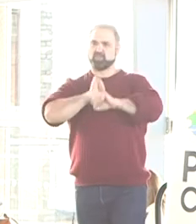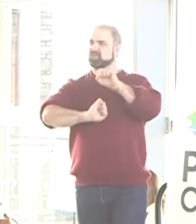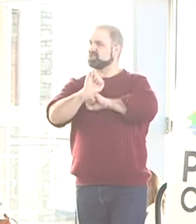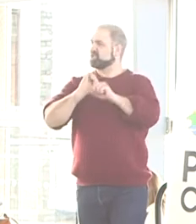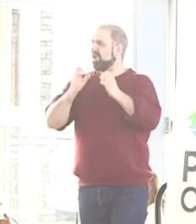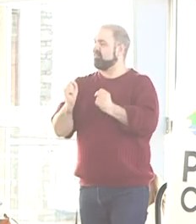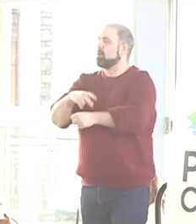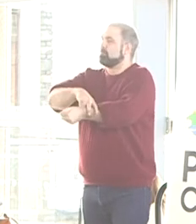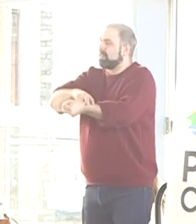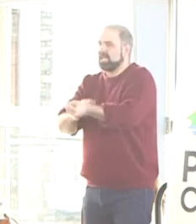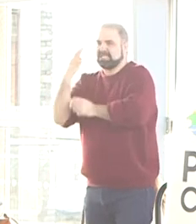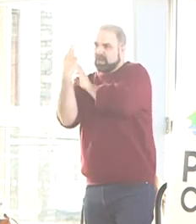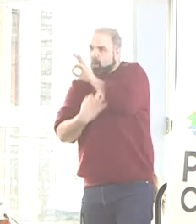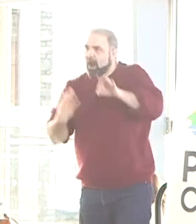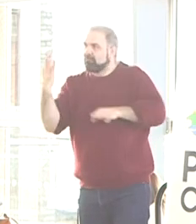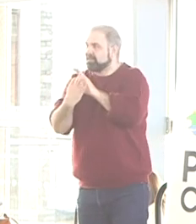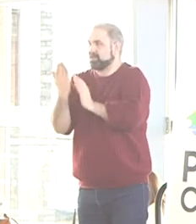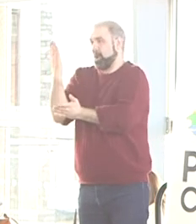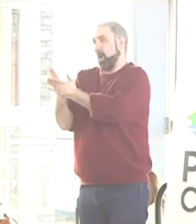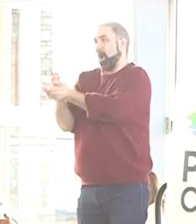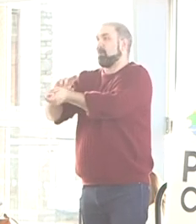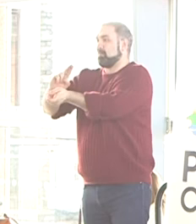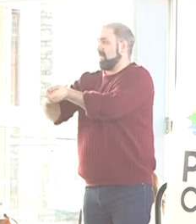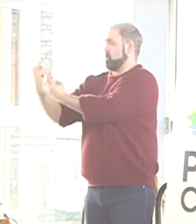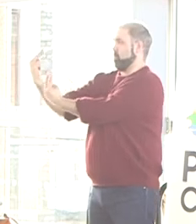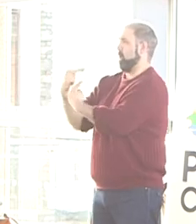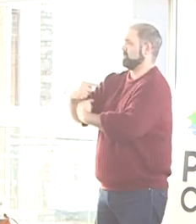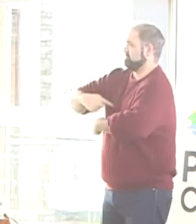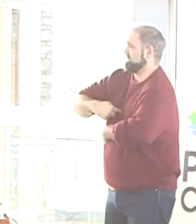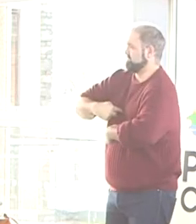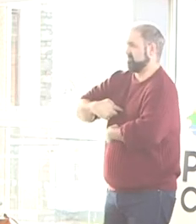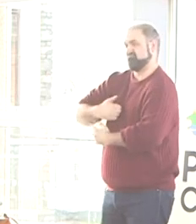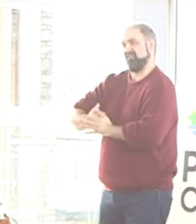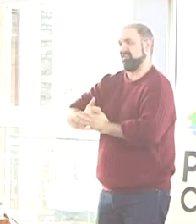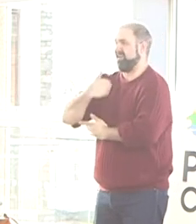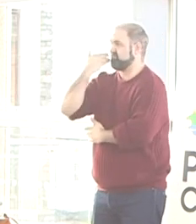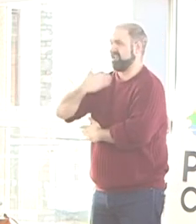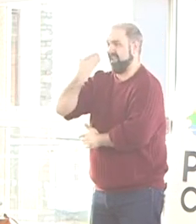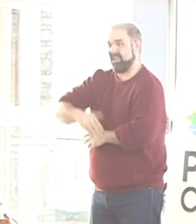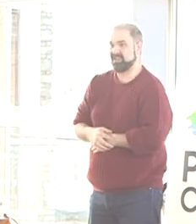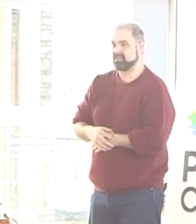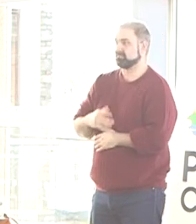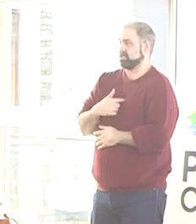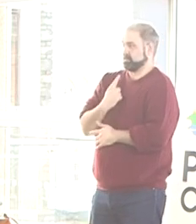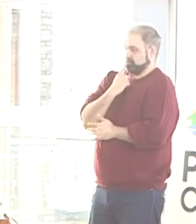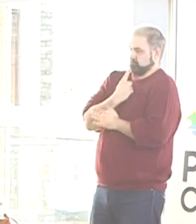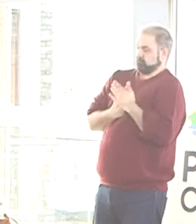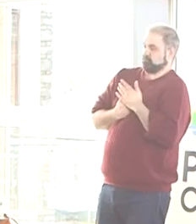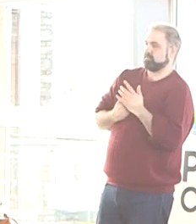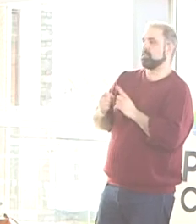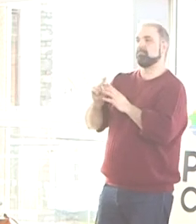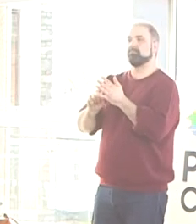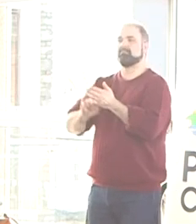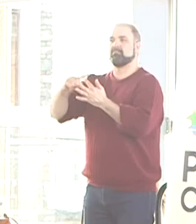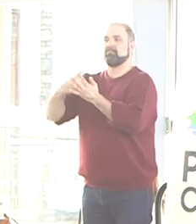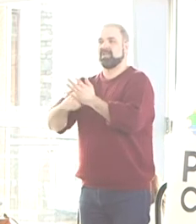were certainly police inquiries, and I was certainly watched by the police. And you had to be anonymous, didn't you? Peter said I was anonymous because